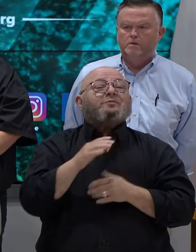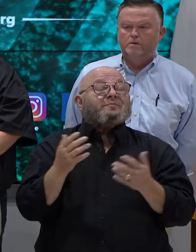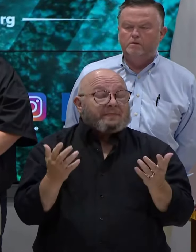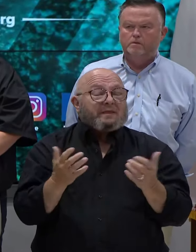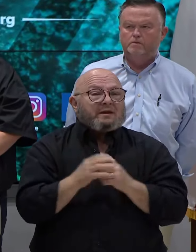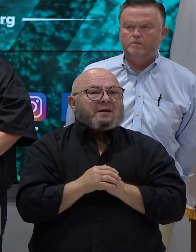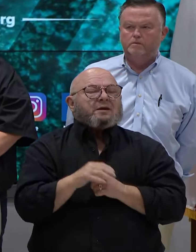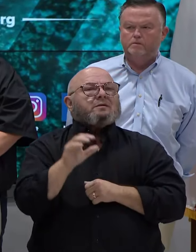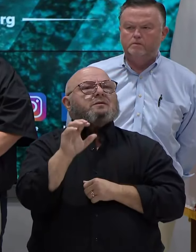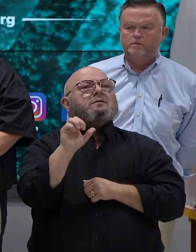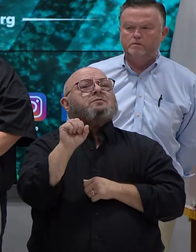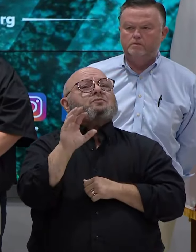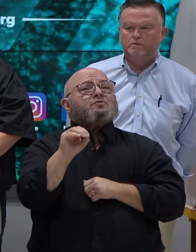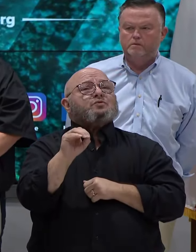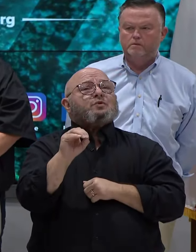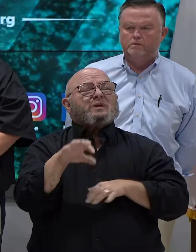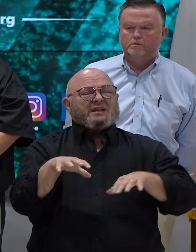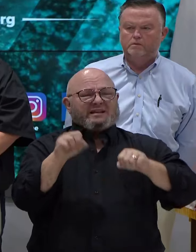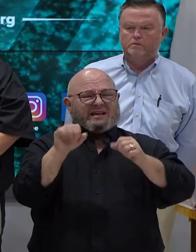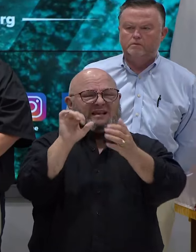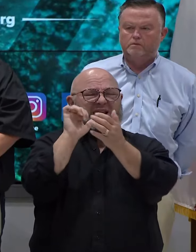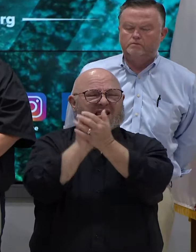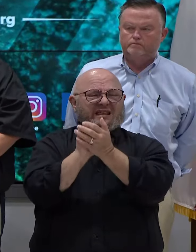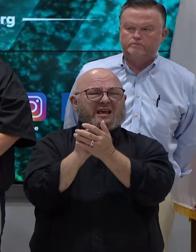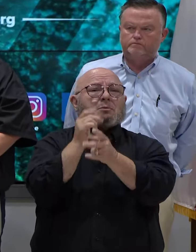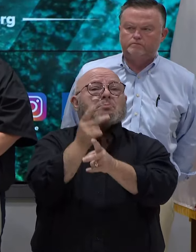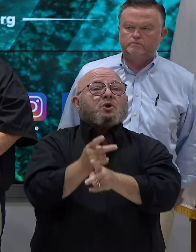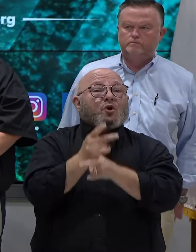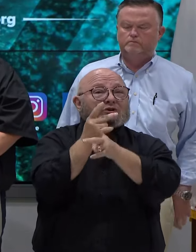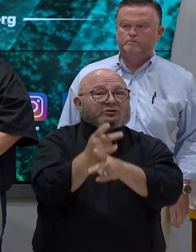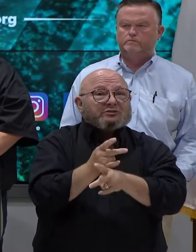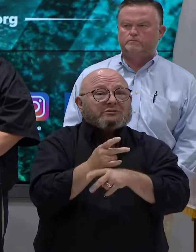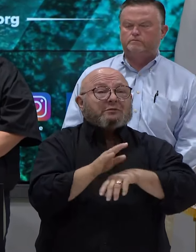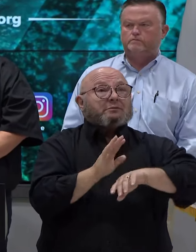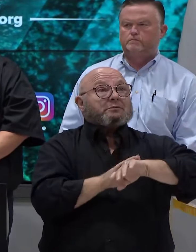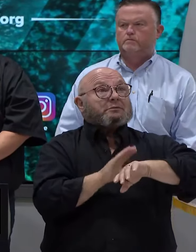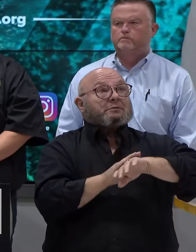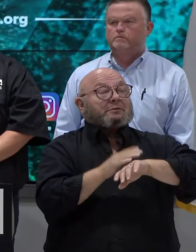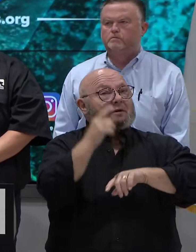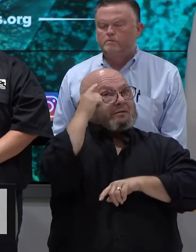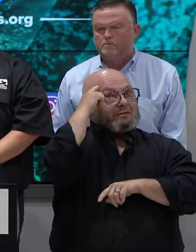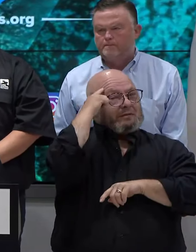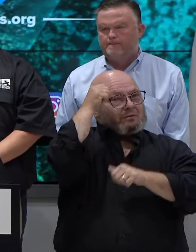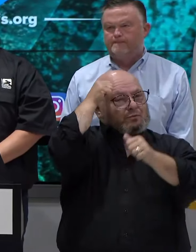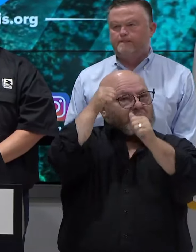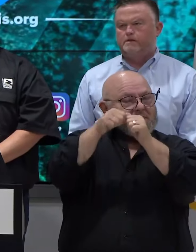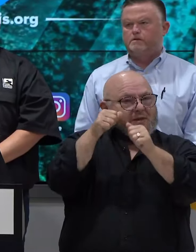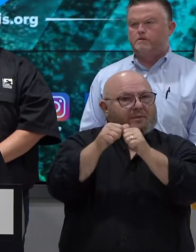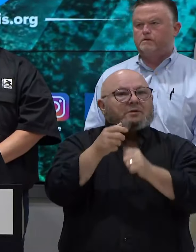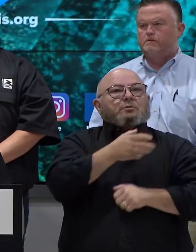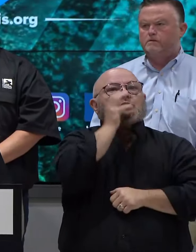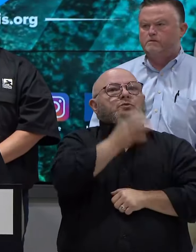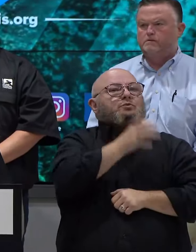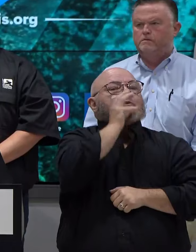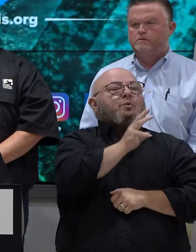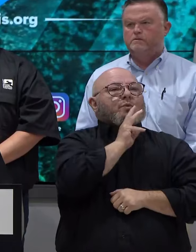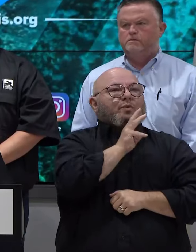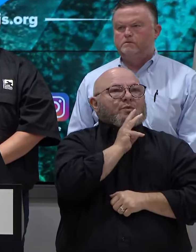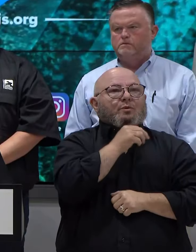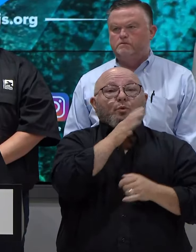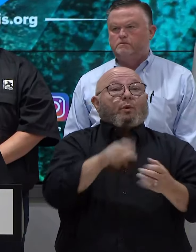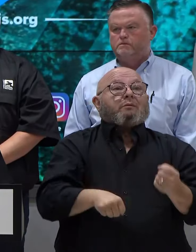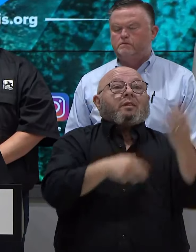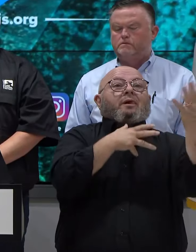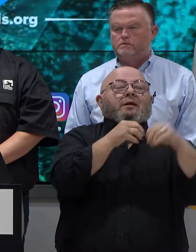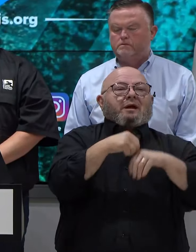is. So just take these precautions so that your situation doesn't end up being even worse, even more uncomfortable, and you don't end up in the